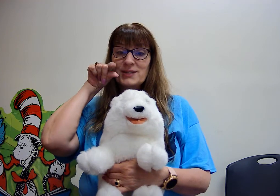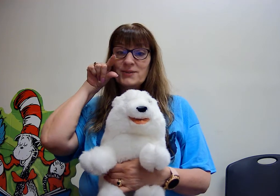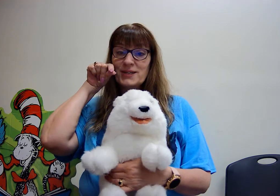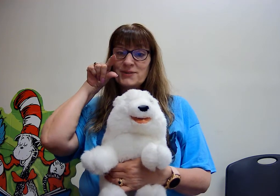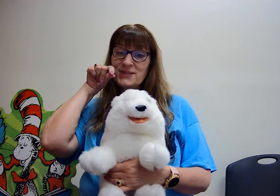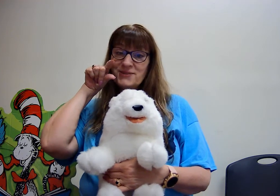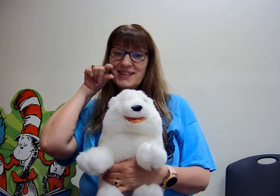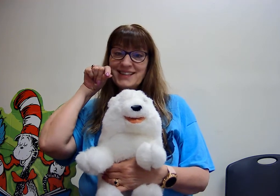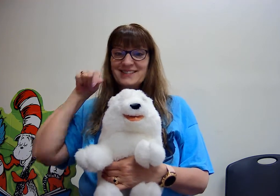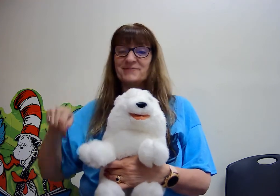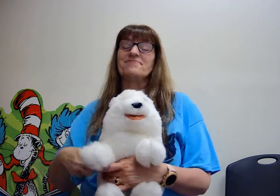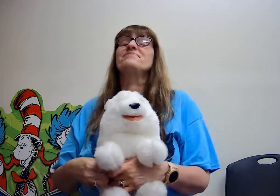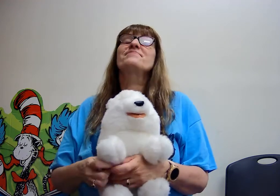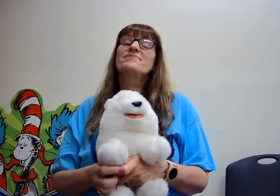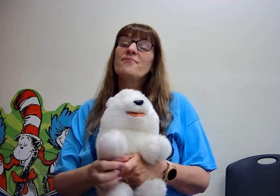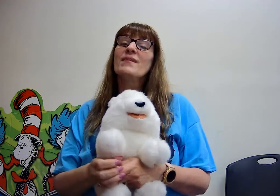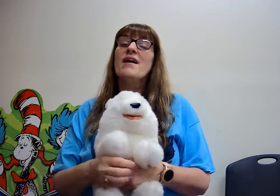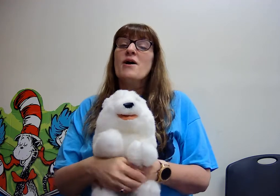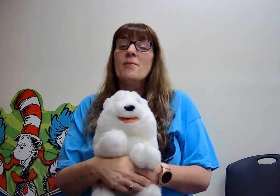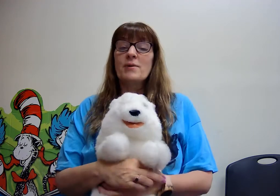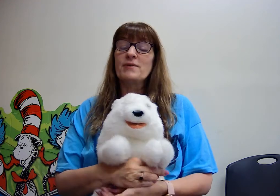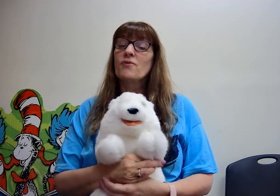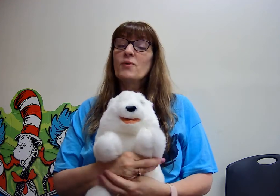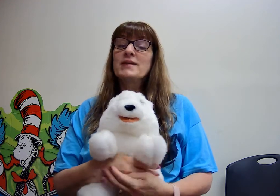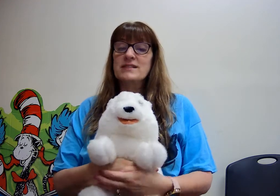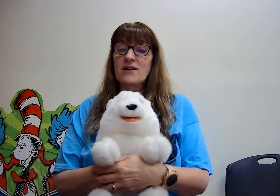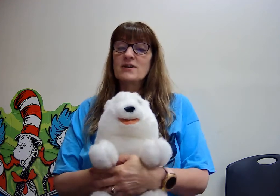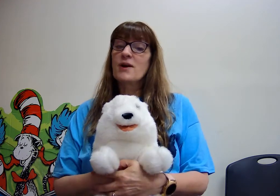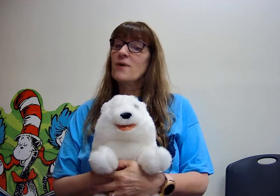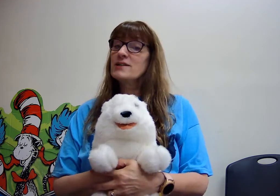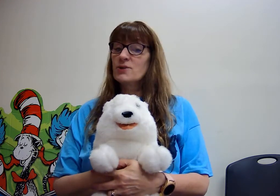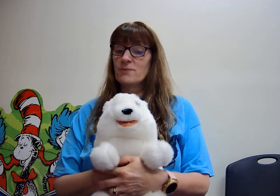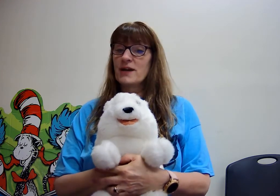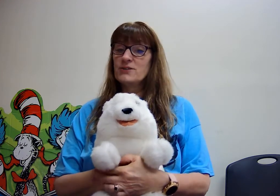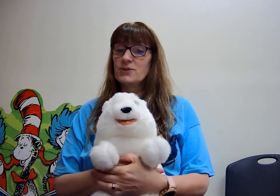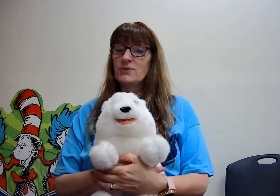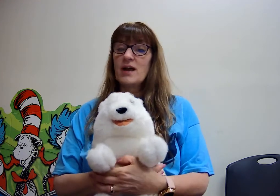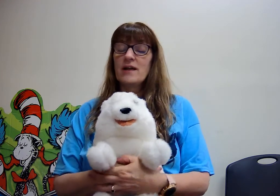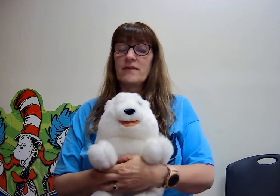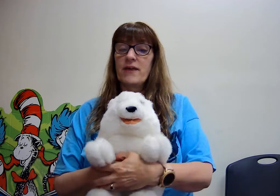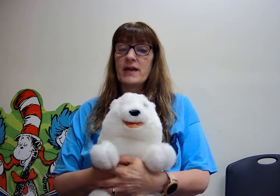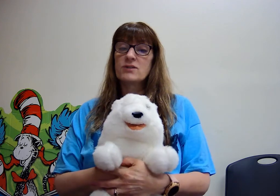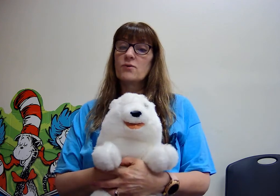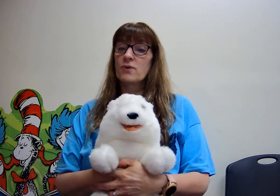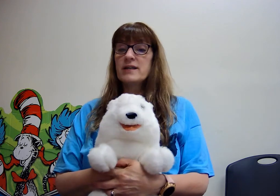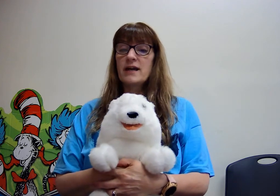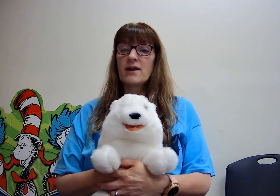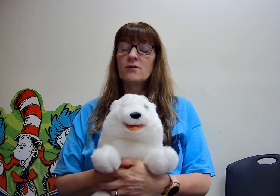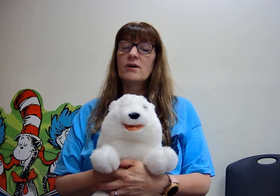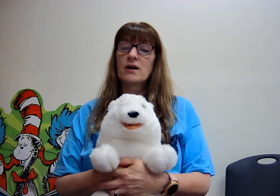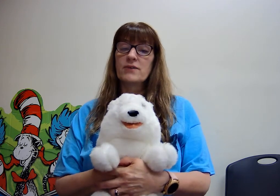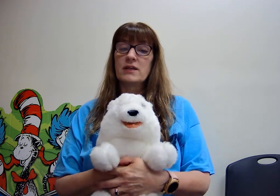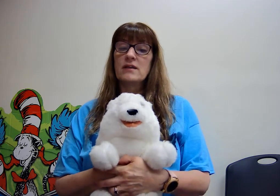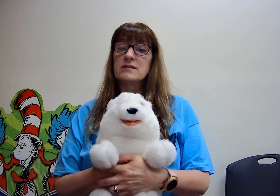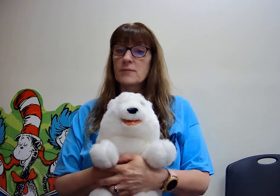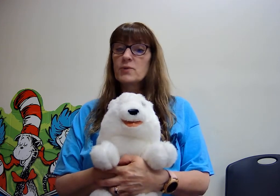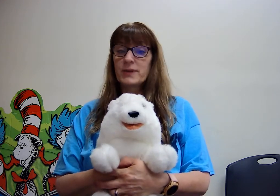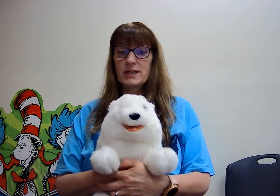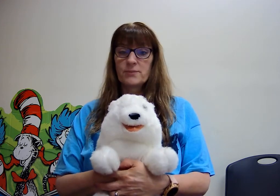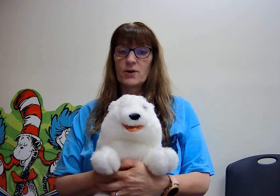tweet, tweet, tweet. But before we start, I wanted to remind you that right now the summer reading